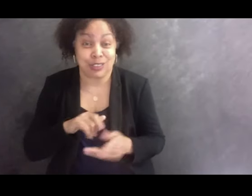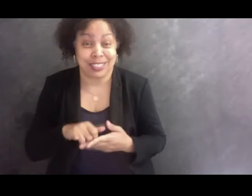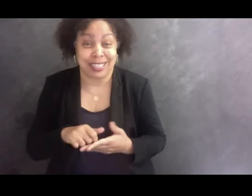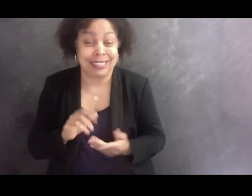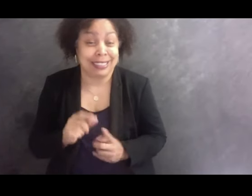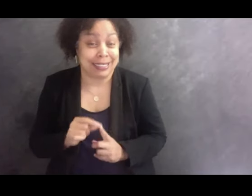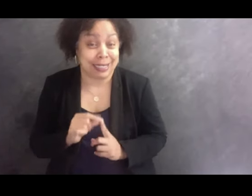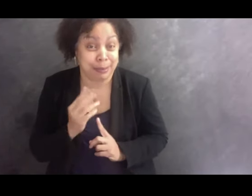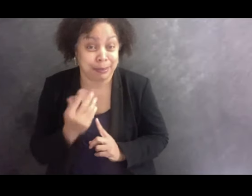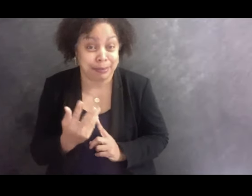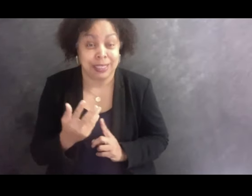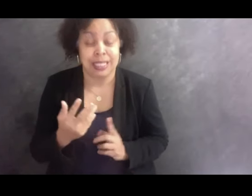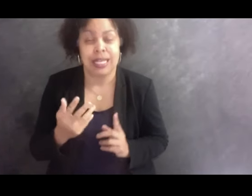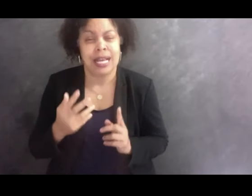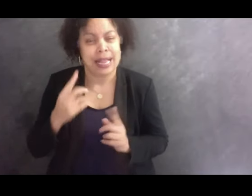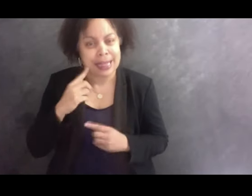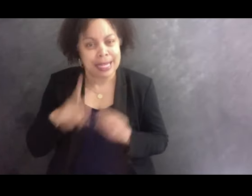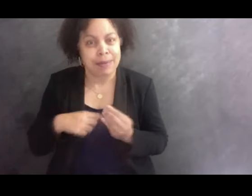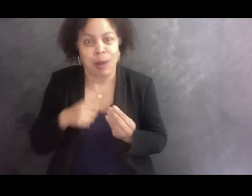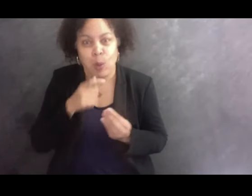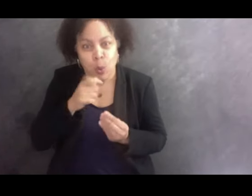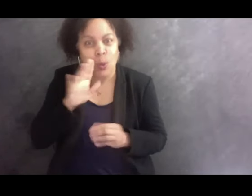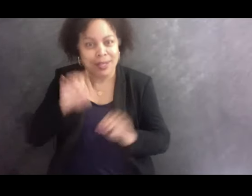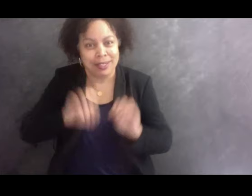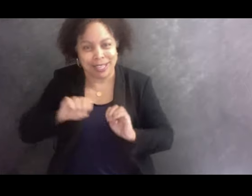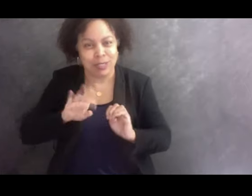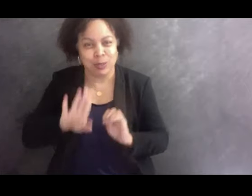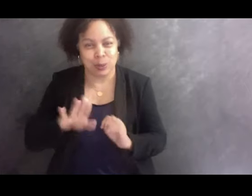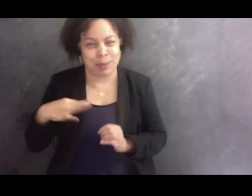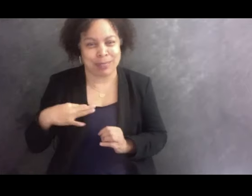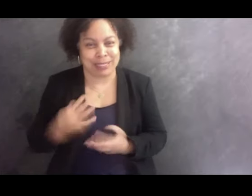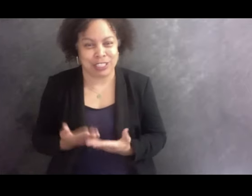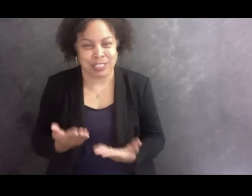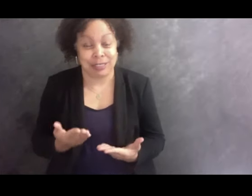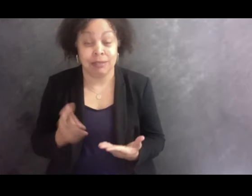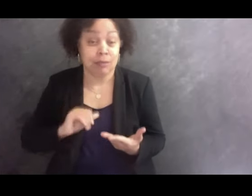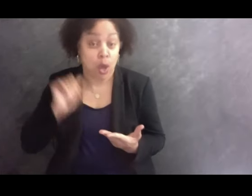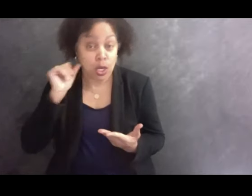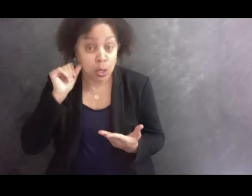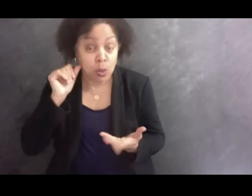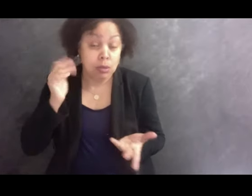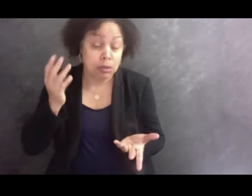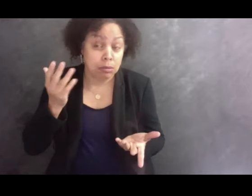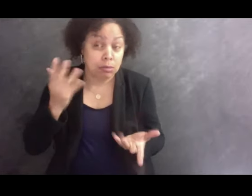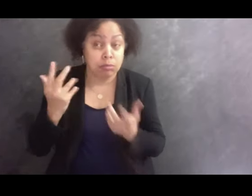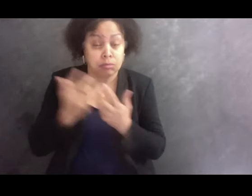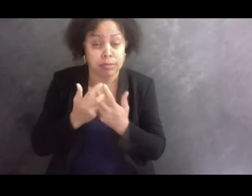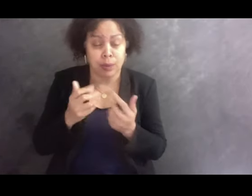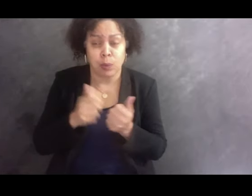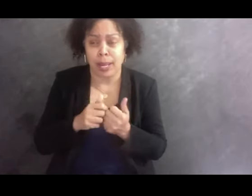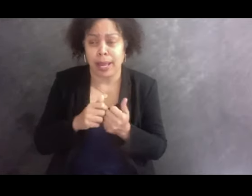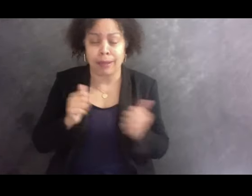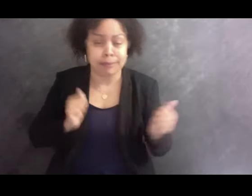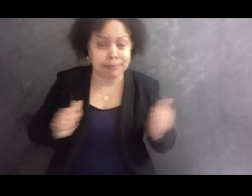that consider what kinds of experts you want in the room. Audio work could certainly fit within the parameters of performing